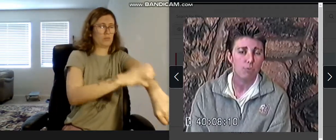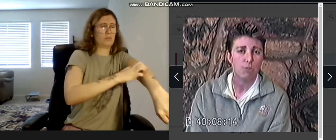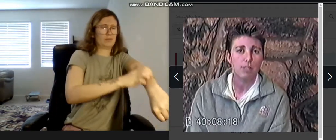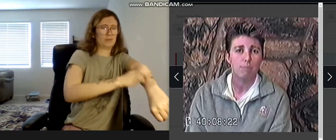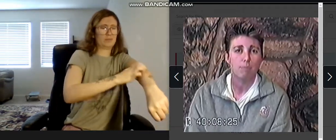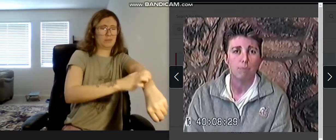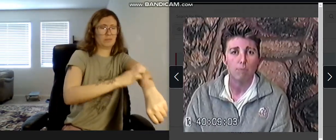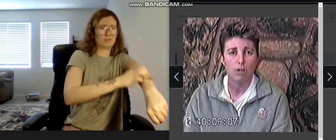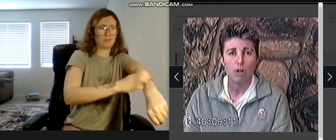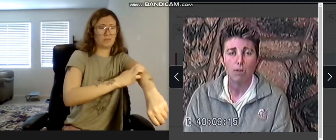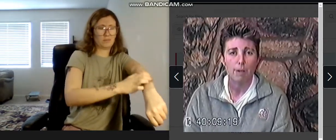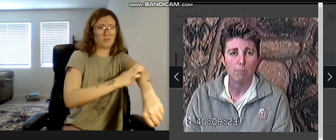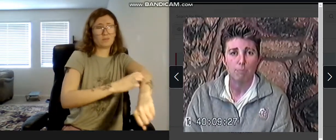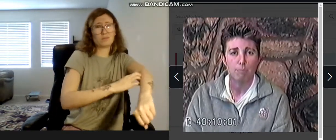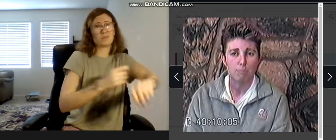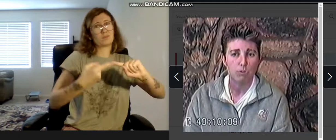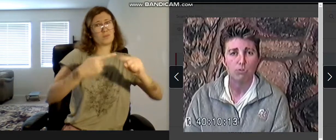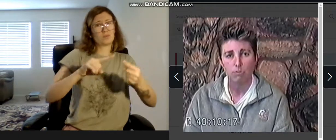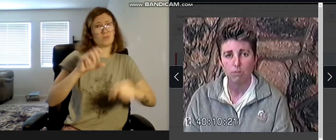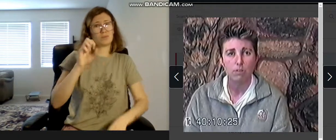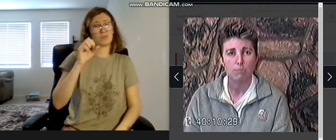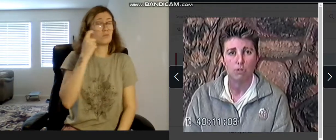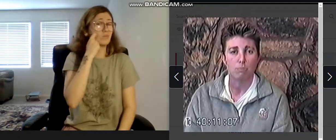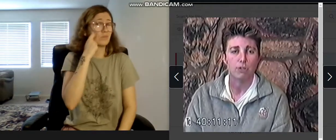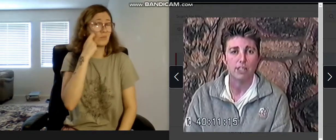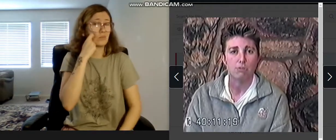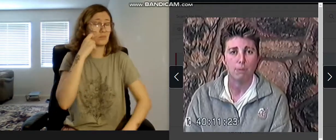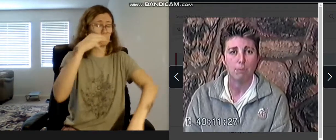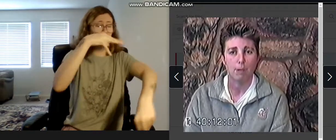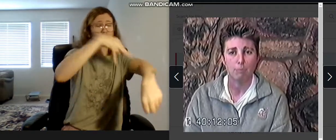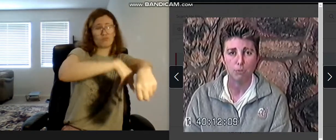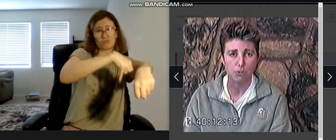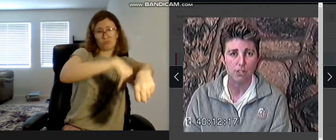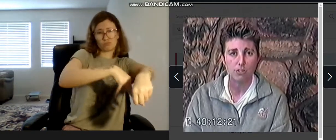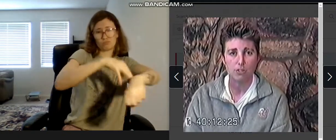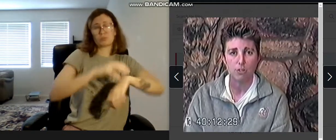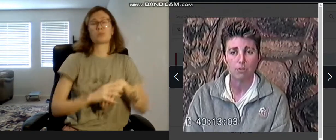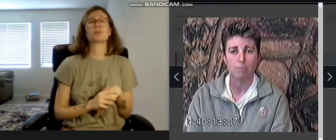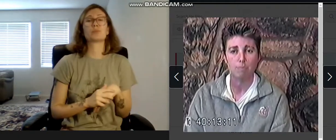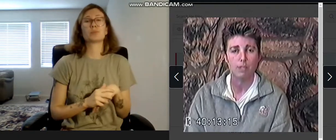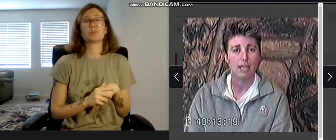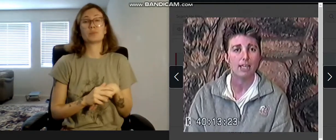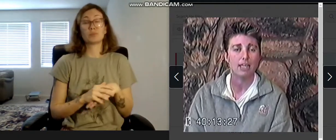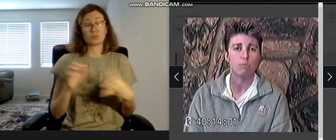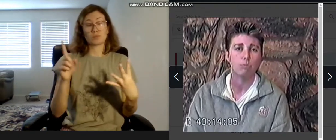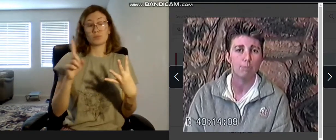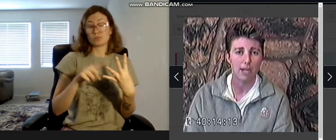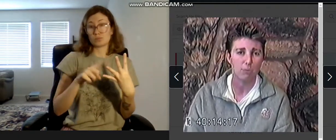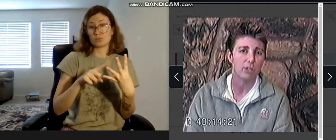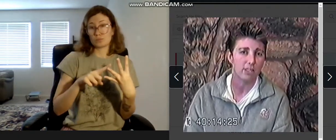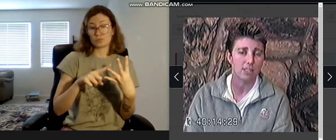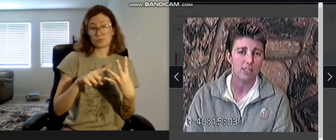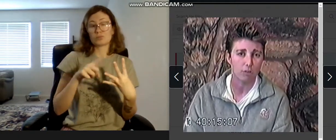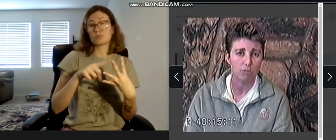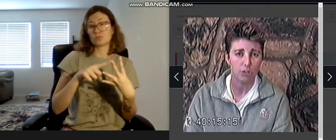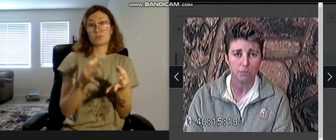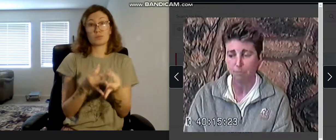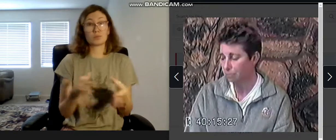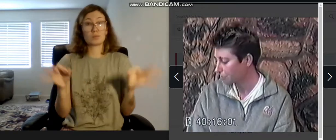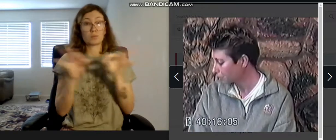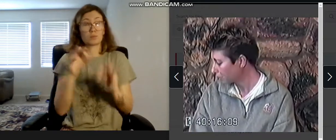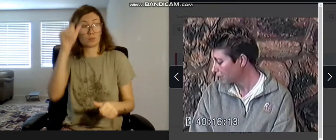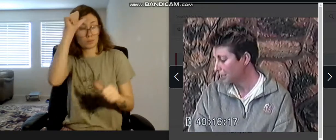that's really all about the most important things to remember about bruises. So then again, the body will heal itself